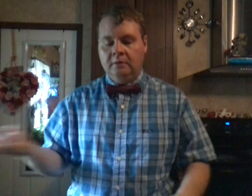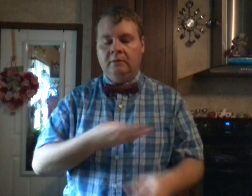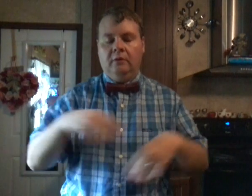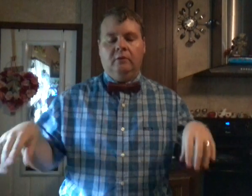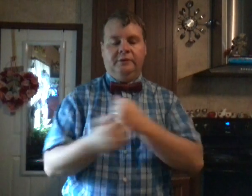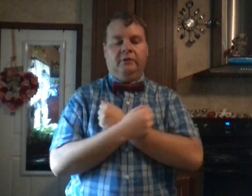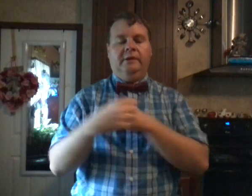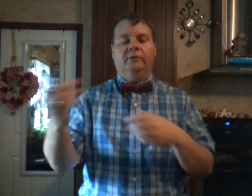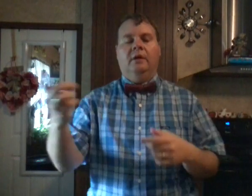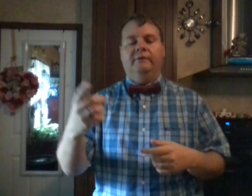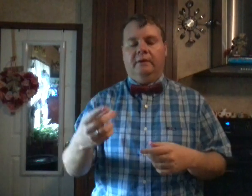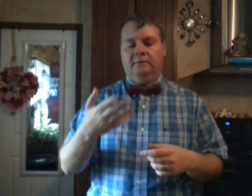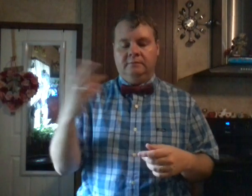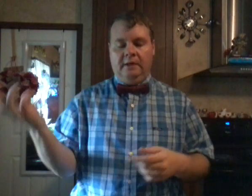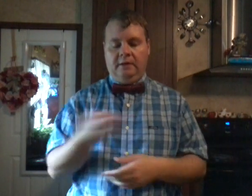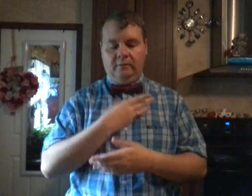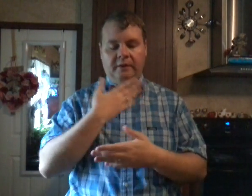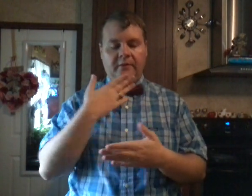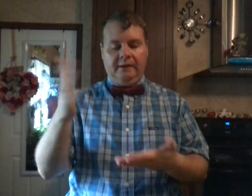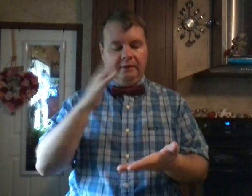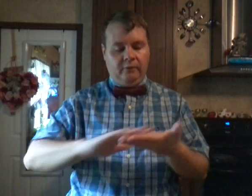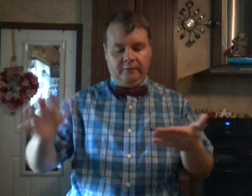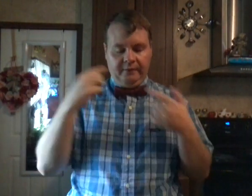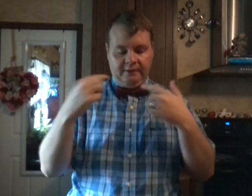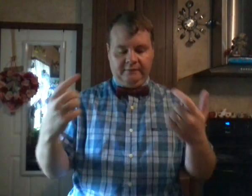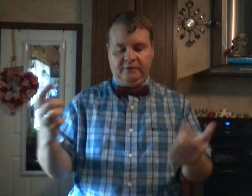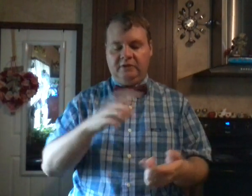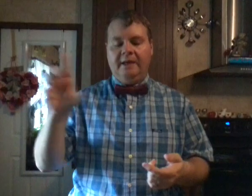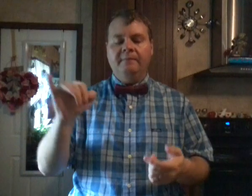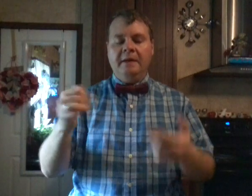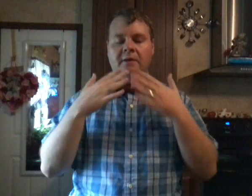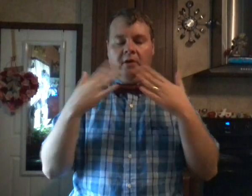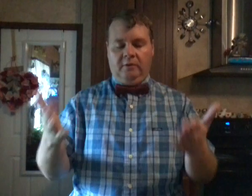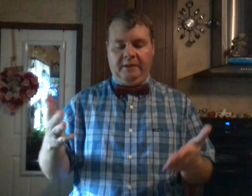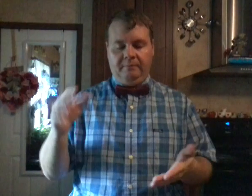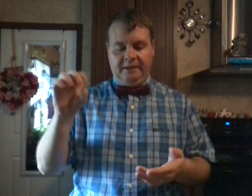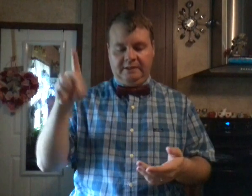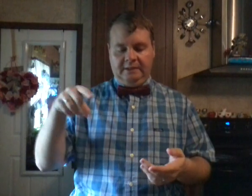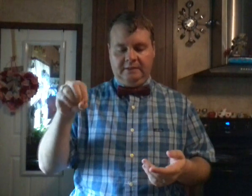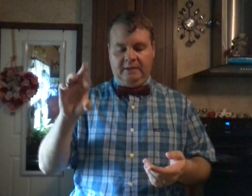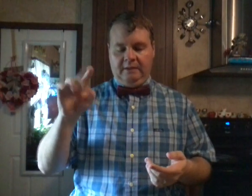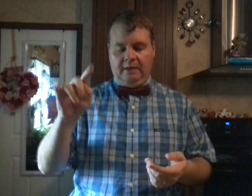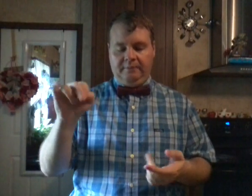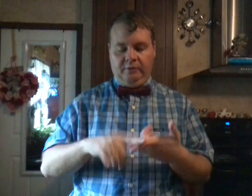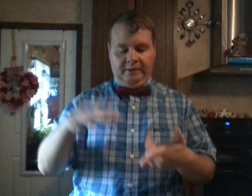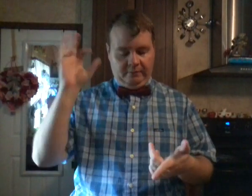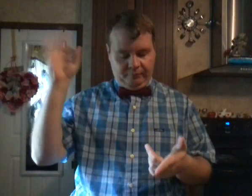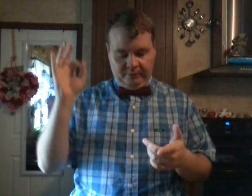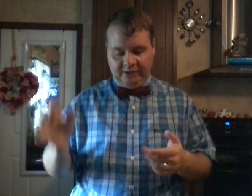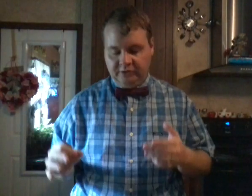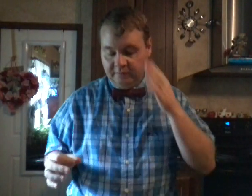our Lord we certainly do love you and we thank you for the forgiveness of sin and the opportunity to preach